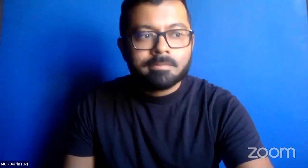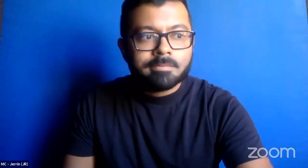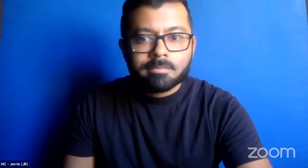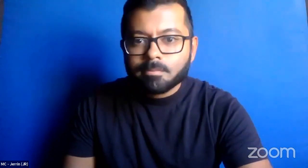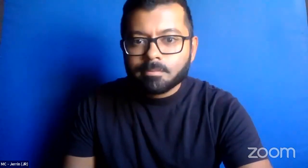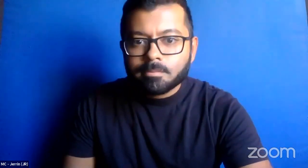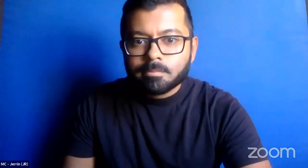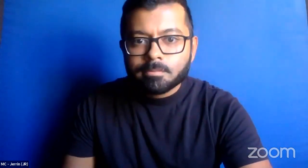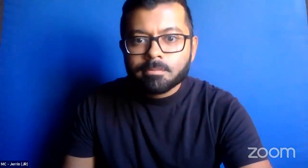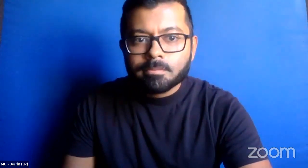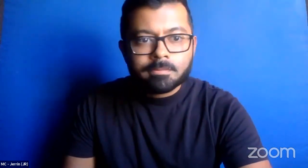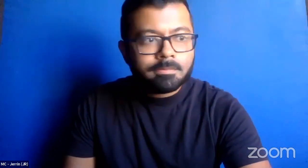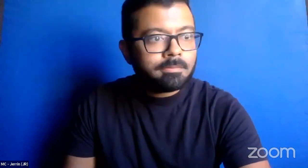your video now.